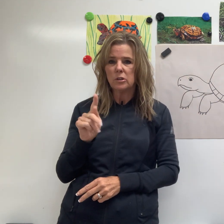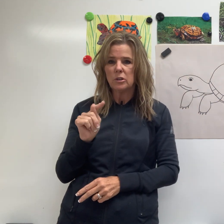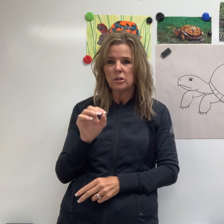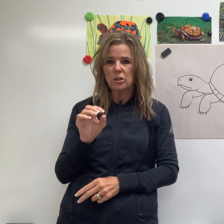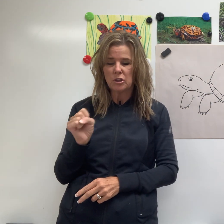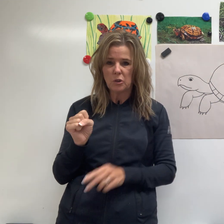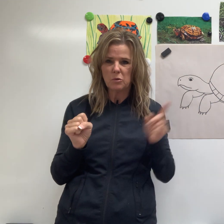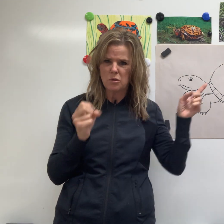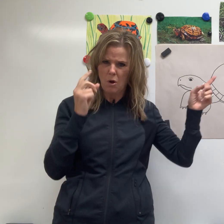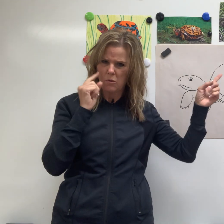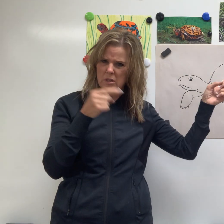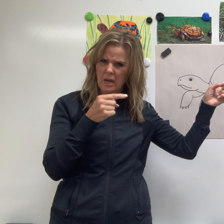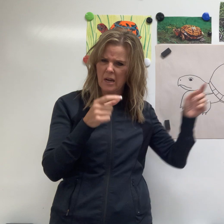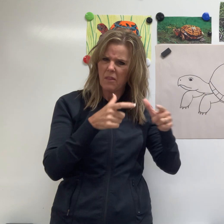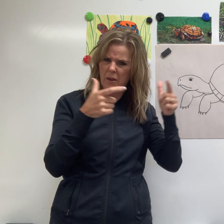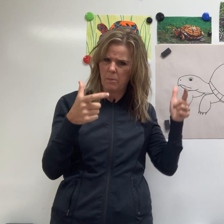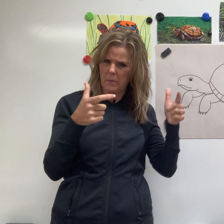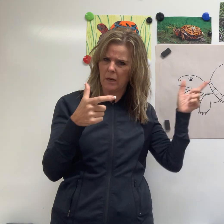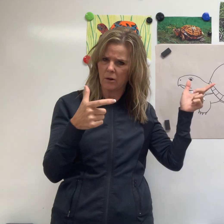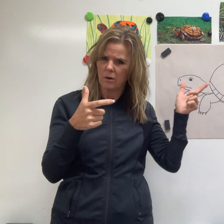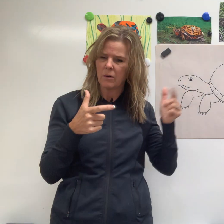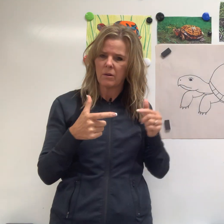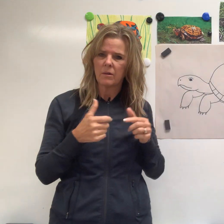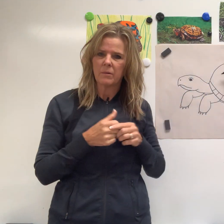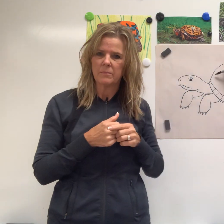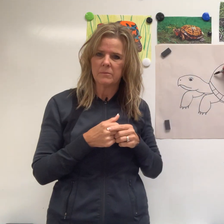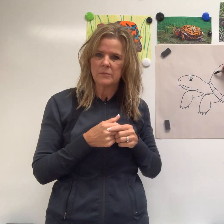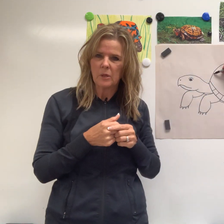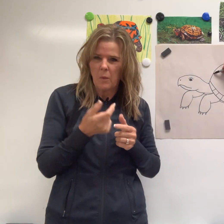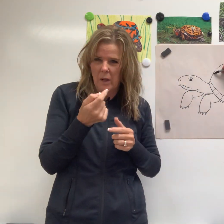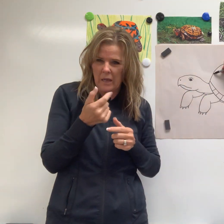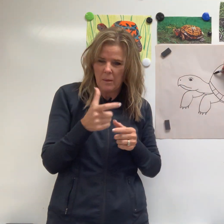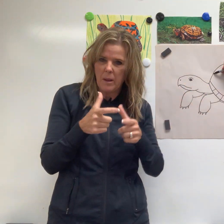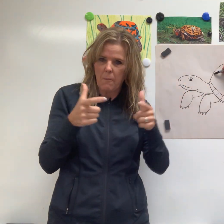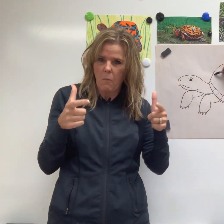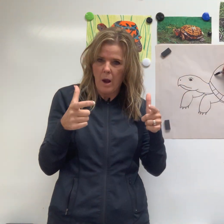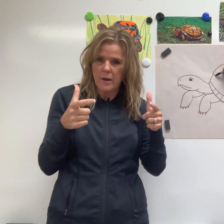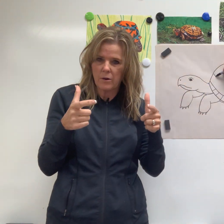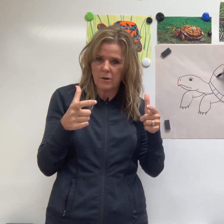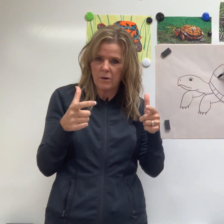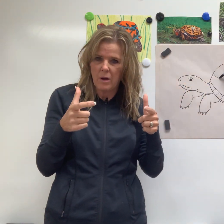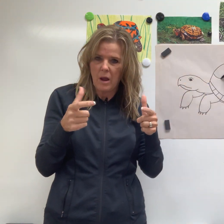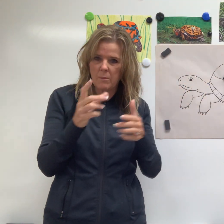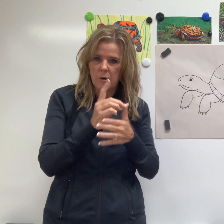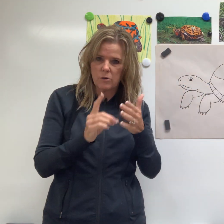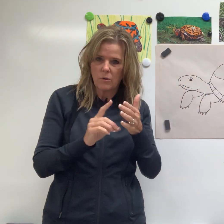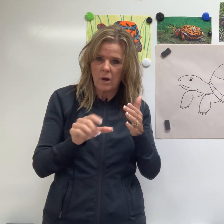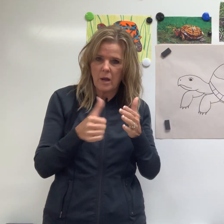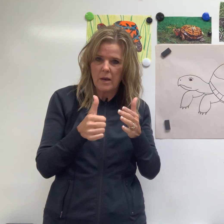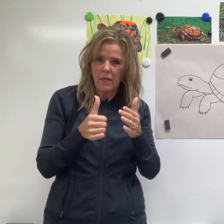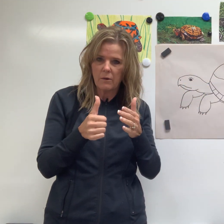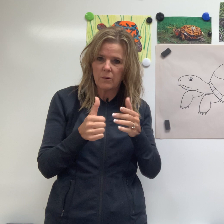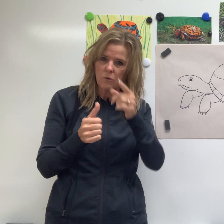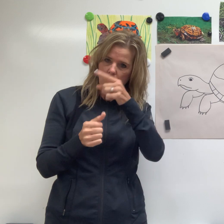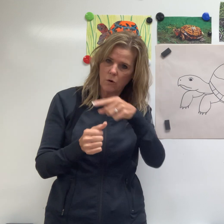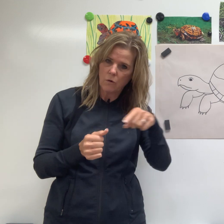they are bigger than what we just drew. So a little bit wider, I'm gonna draw another curve